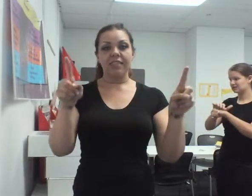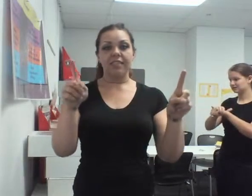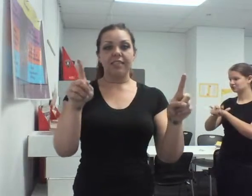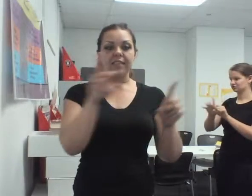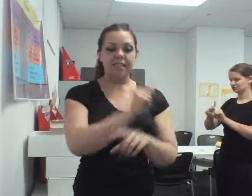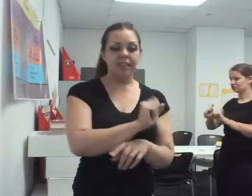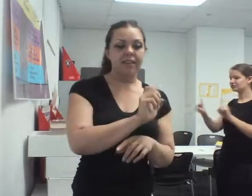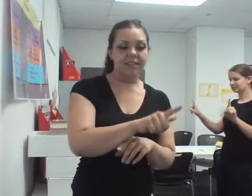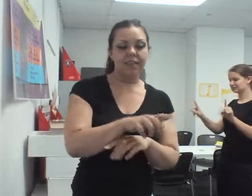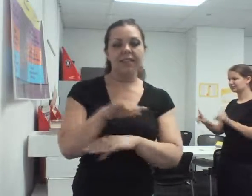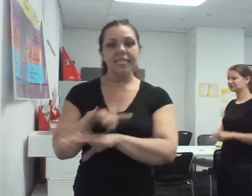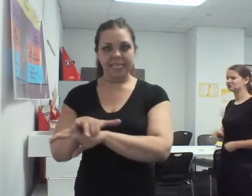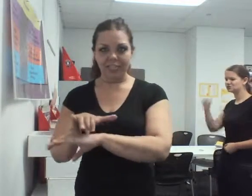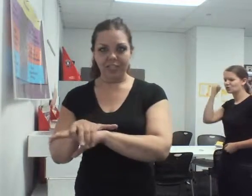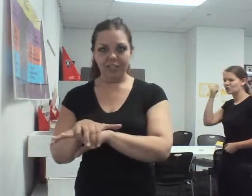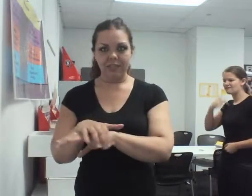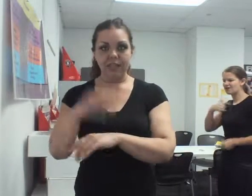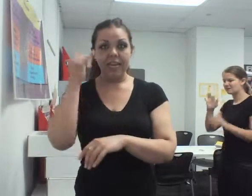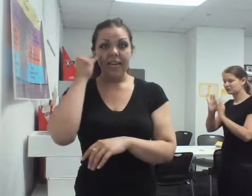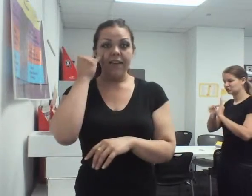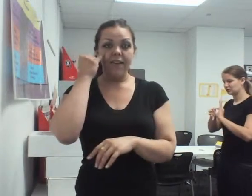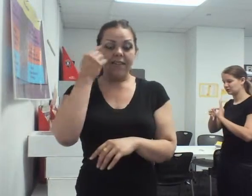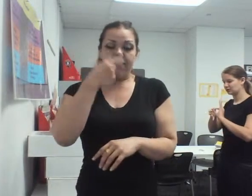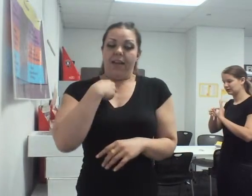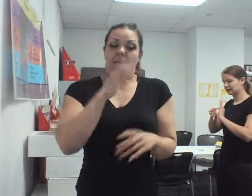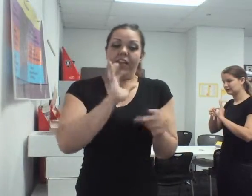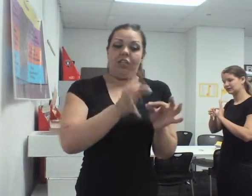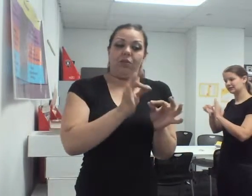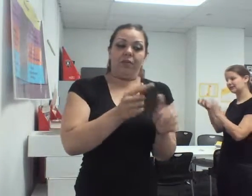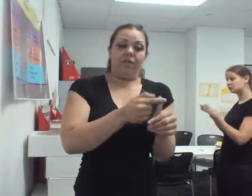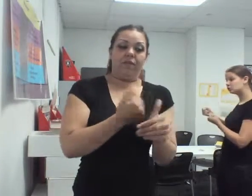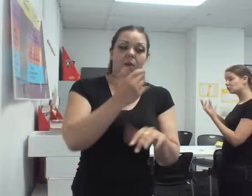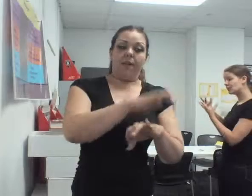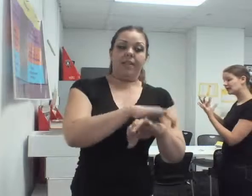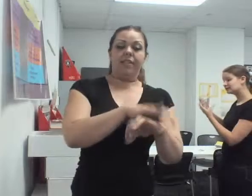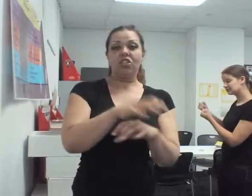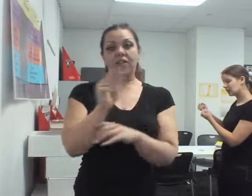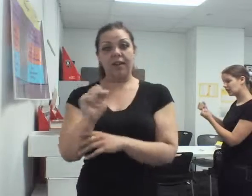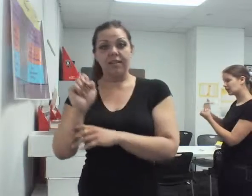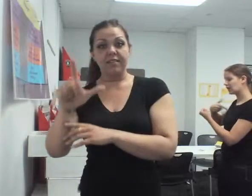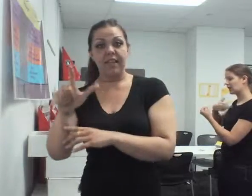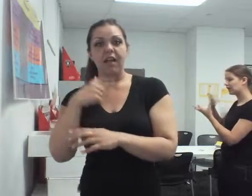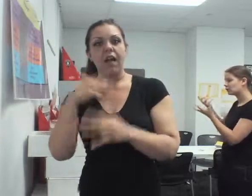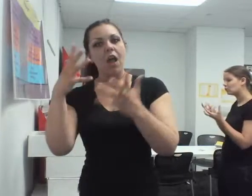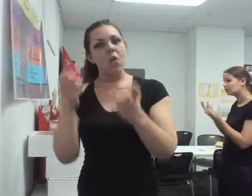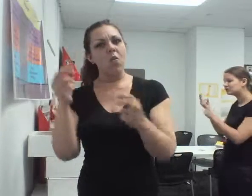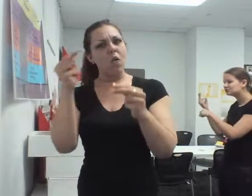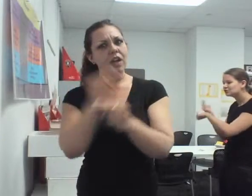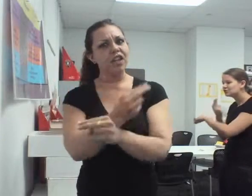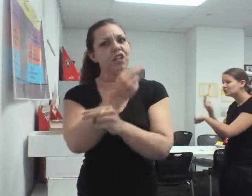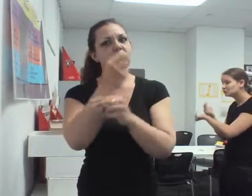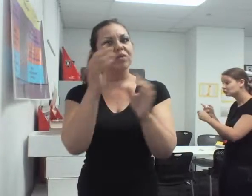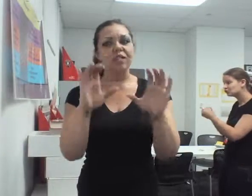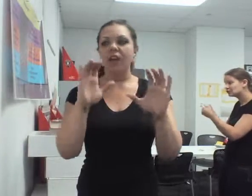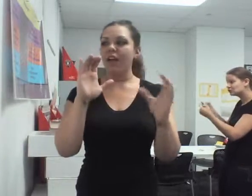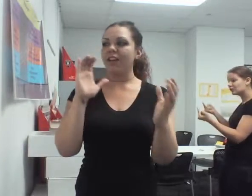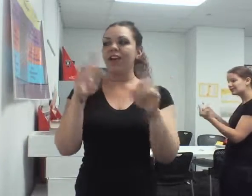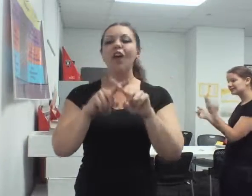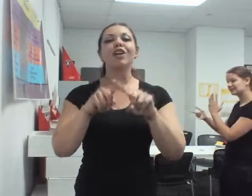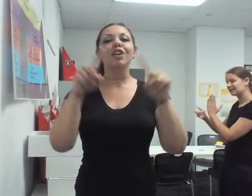I'm interpreting from English into ASL, I want to use contracting techniques. So,